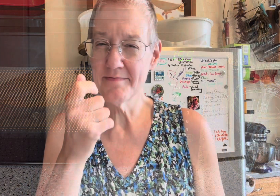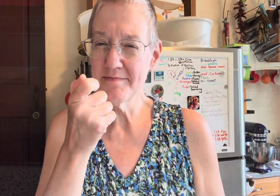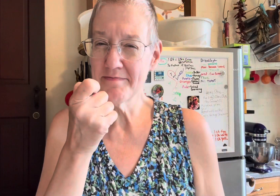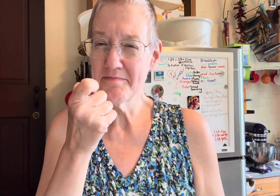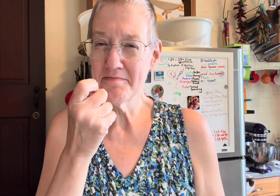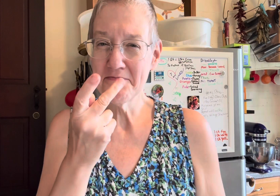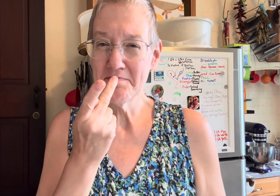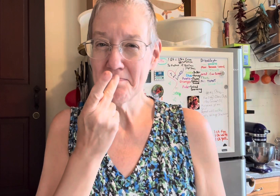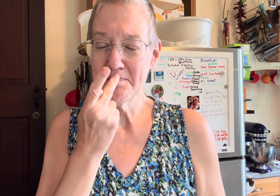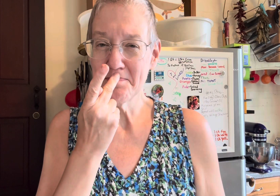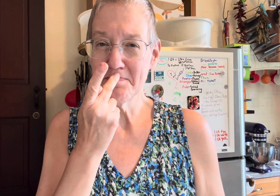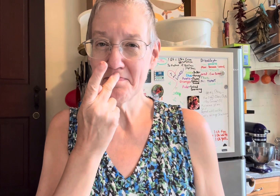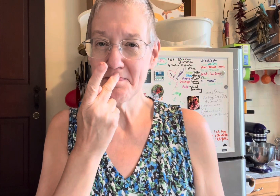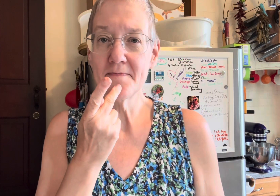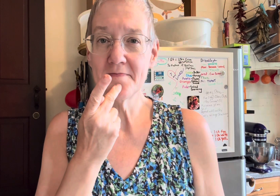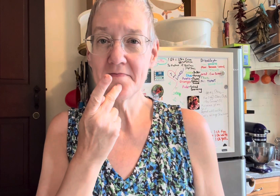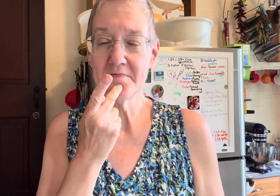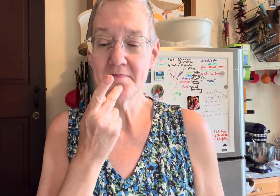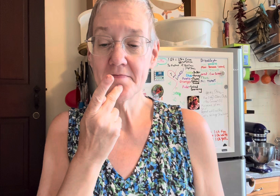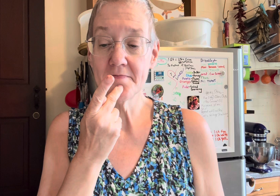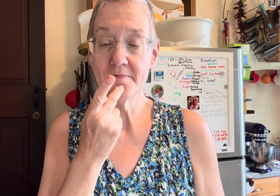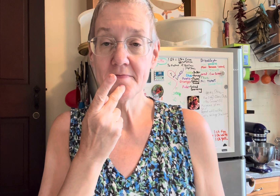It was still a little bit peaked, so I put it back in.